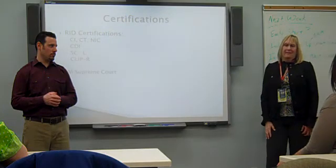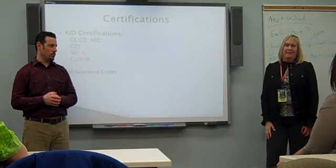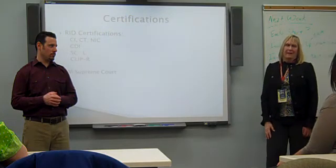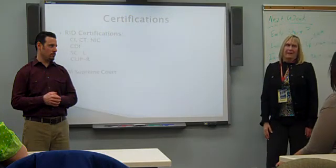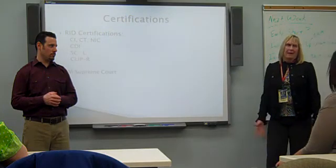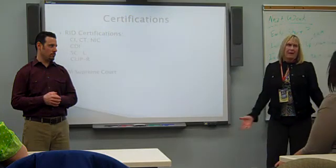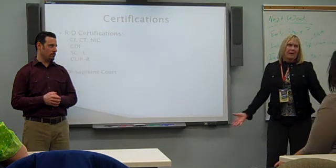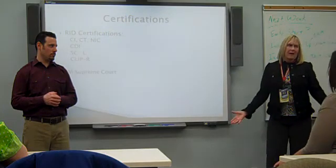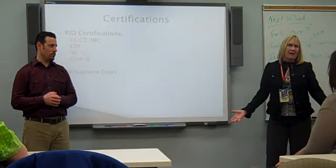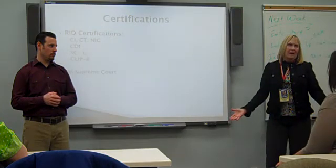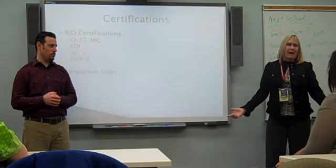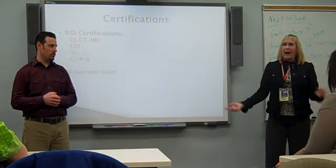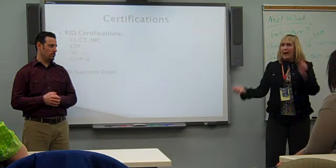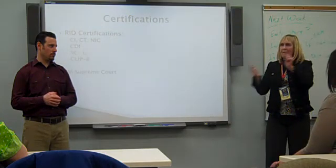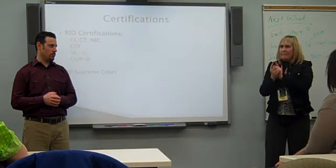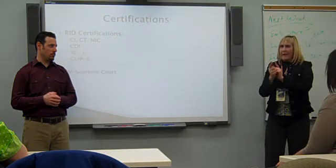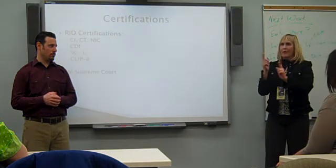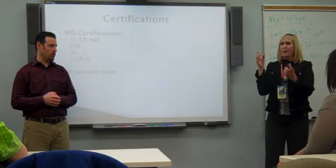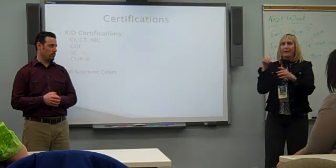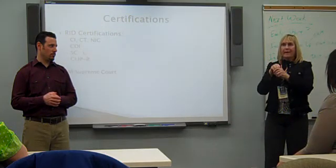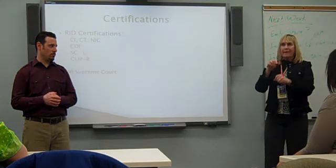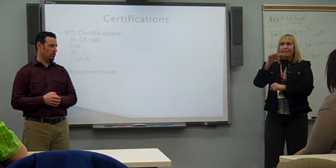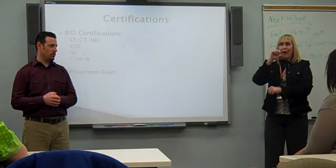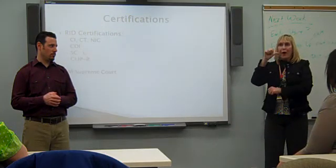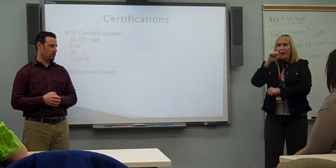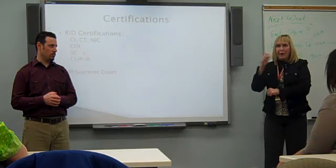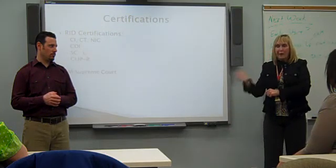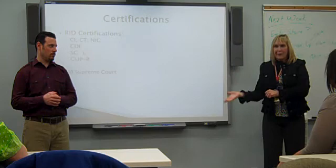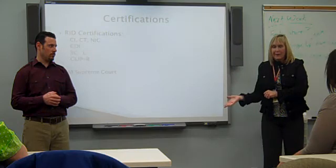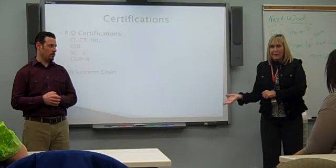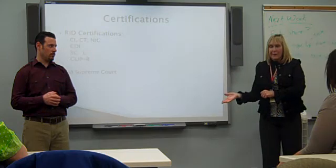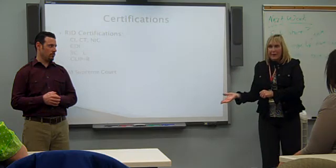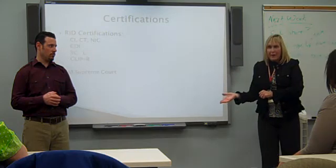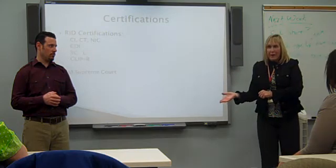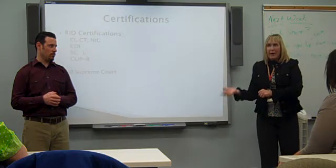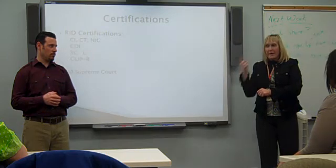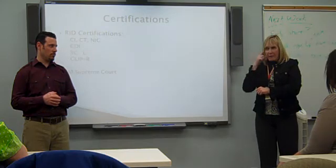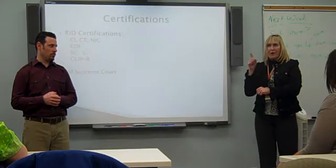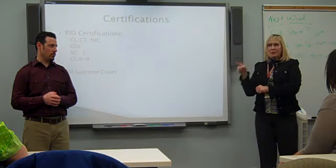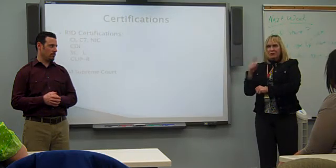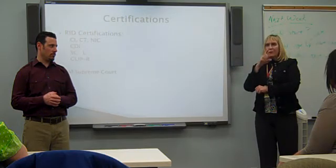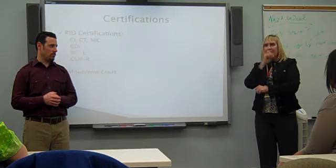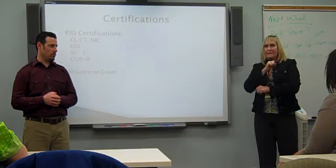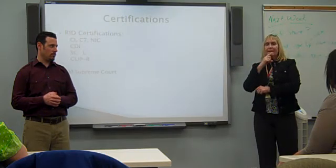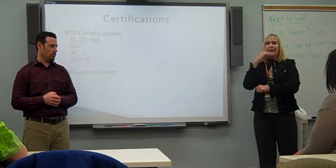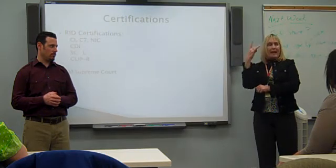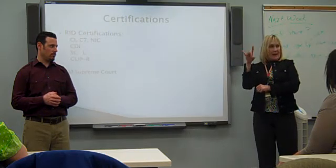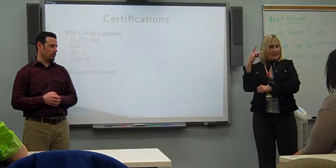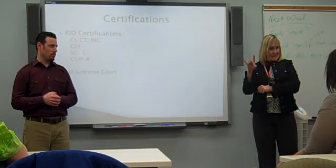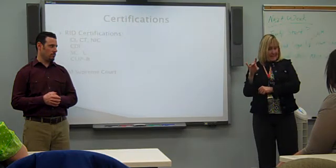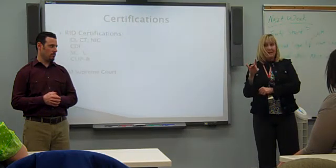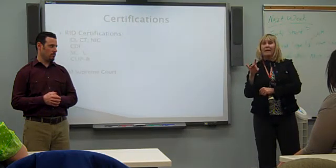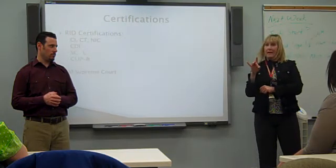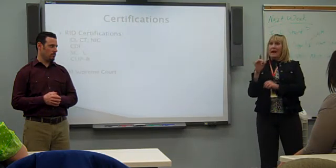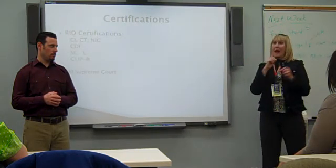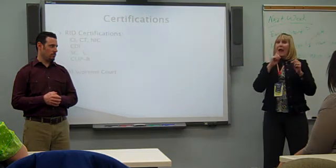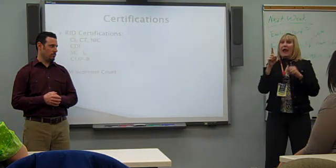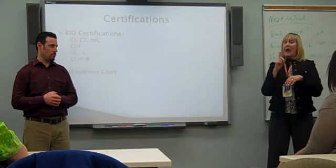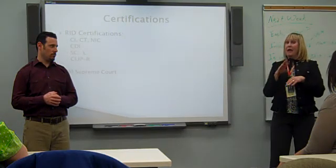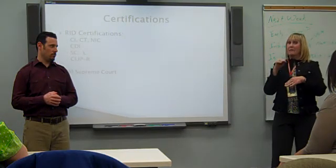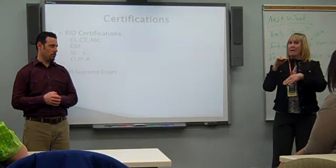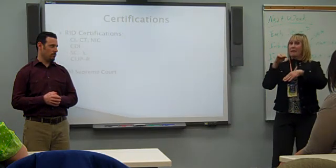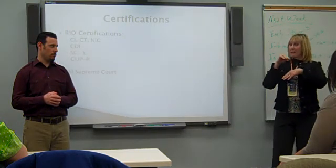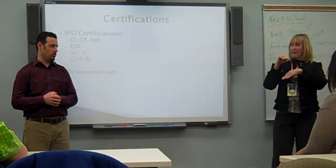who said, I thought she was 18. I met her in a bar. I thought she was